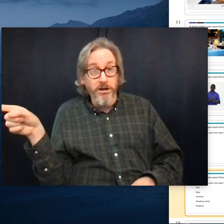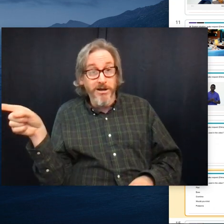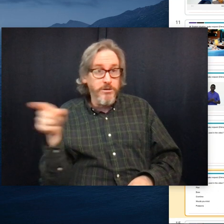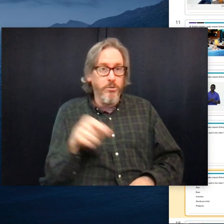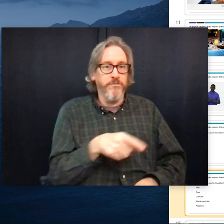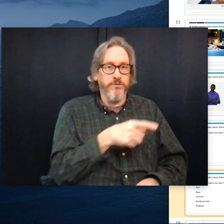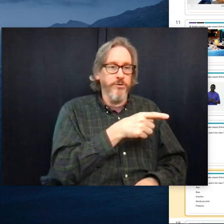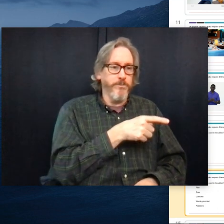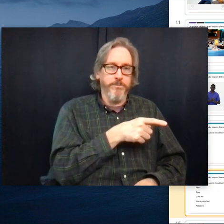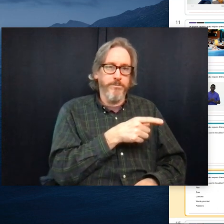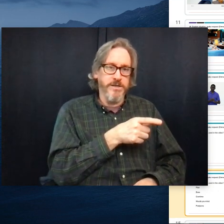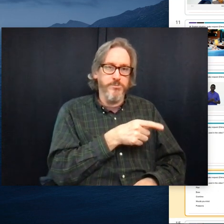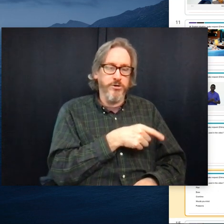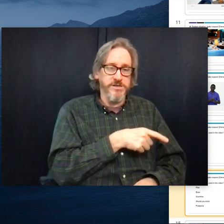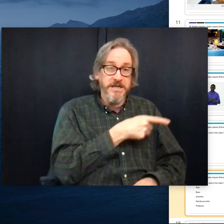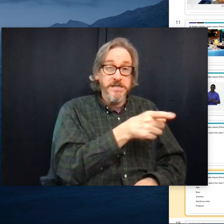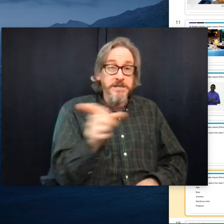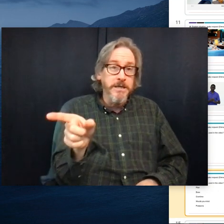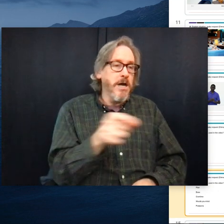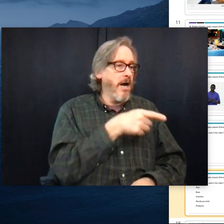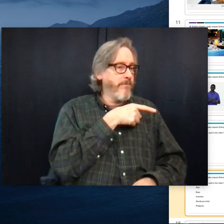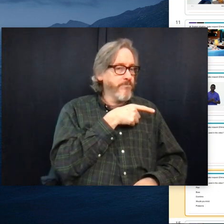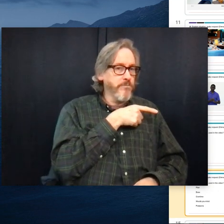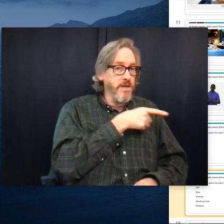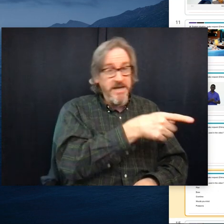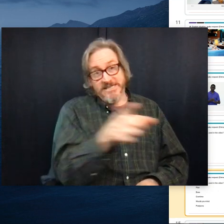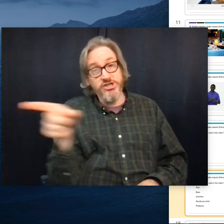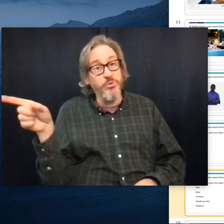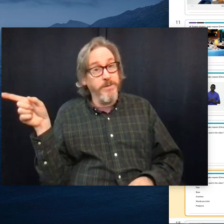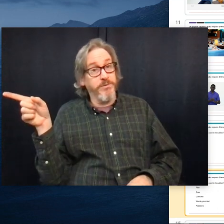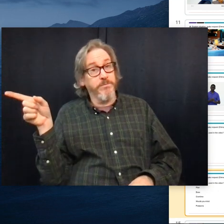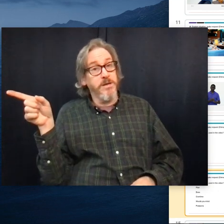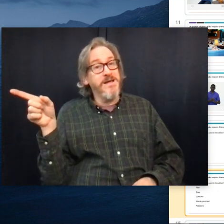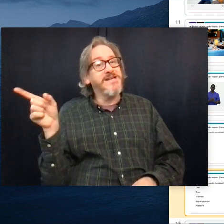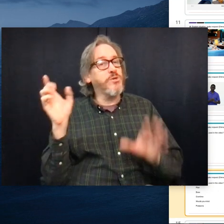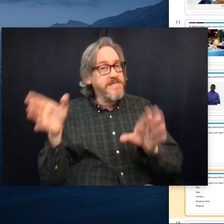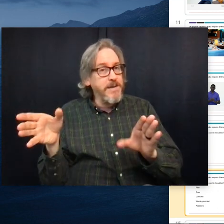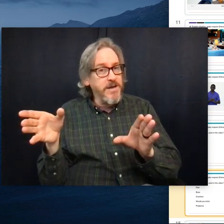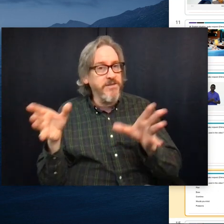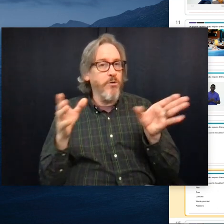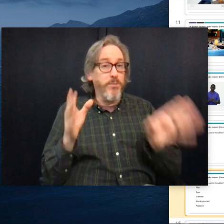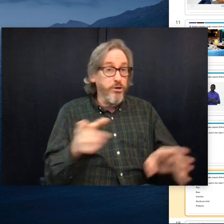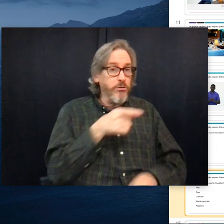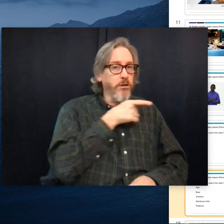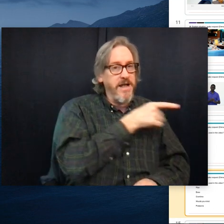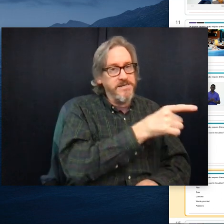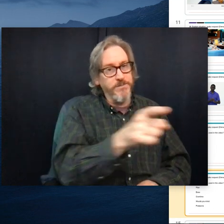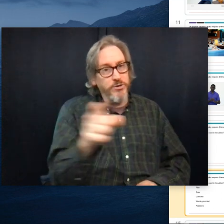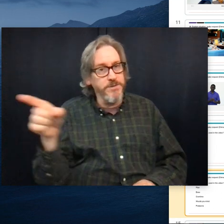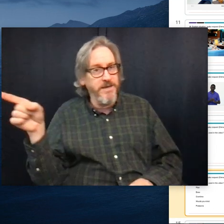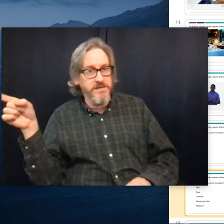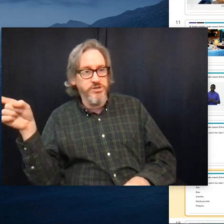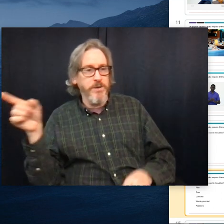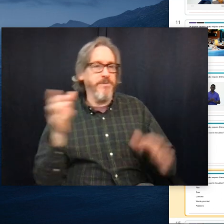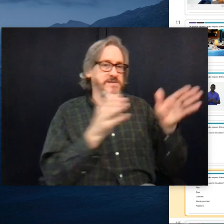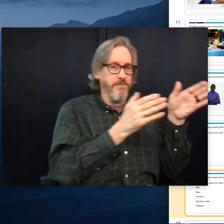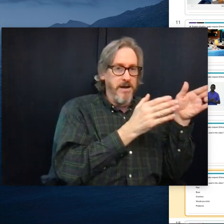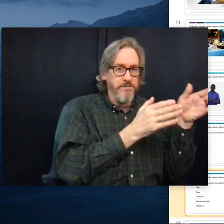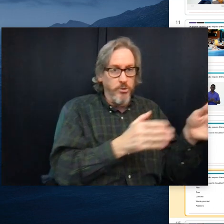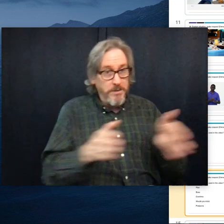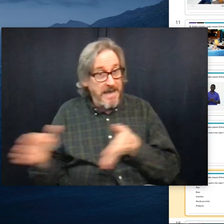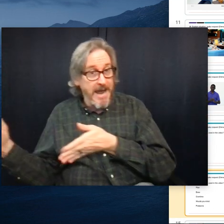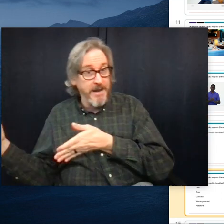y'all, or for you Pittsburghers, yins, it's a sweep. So the same kind of thing. Plural ends up usually being a sweep of